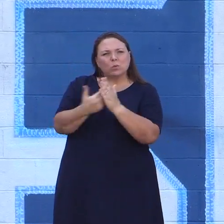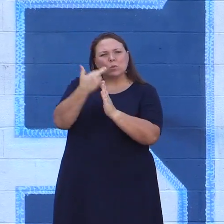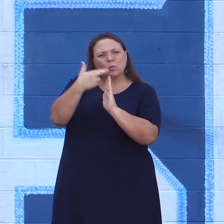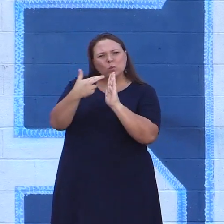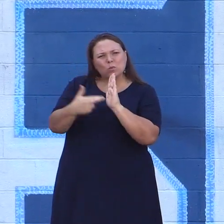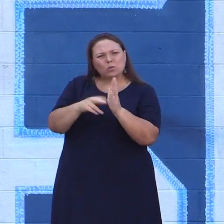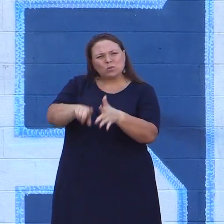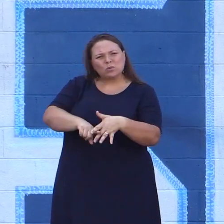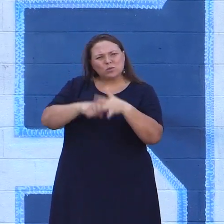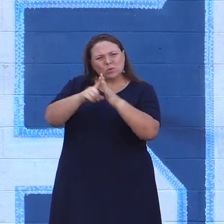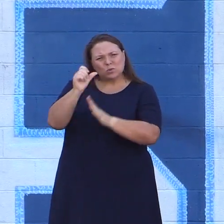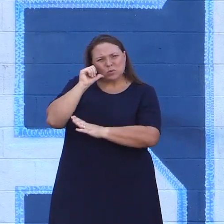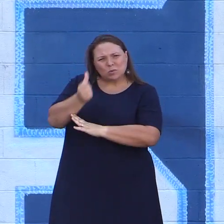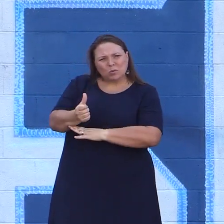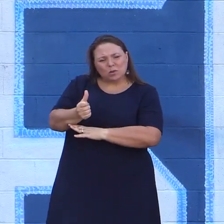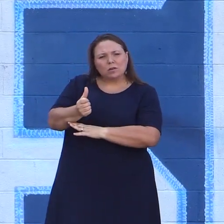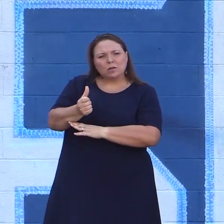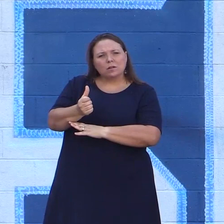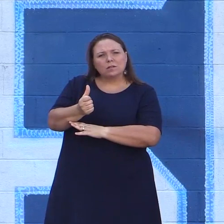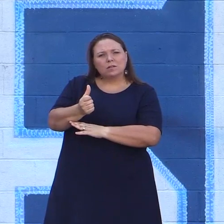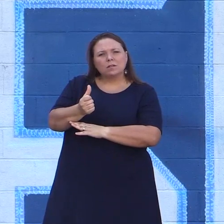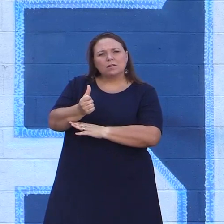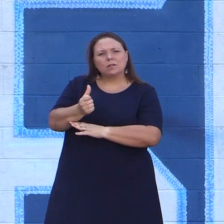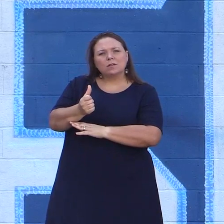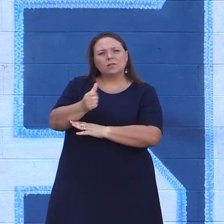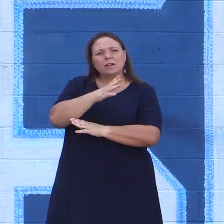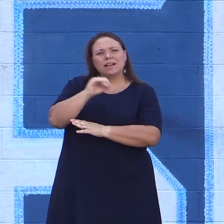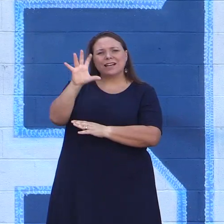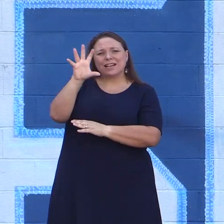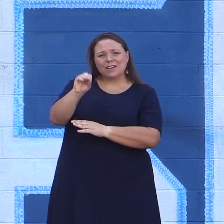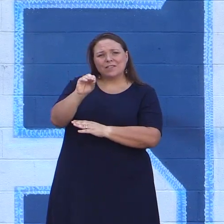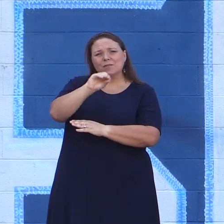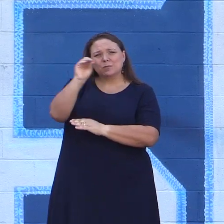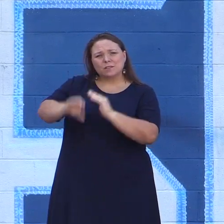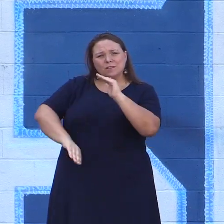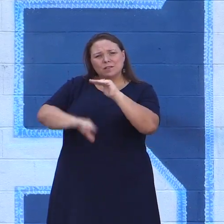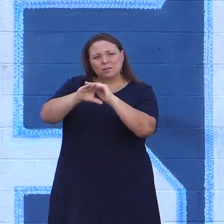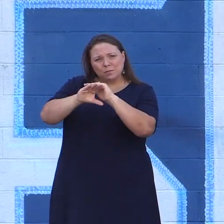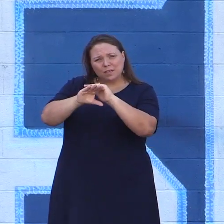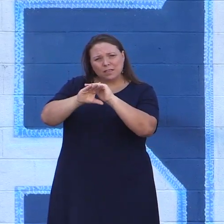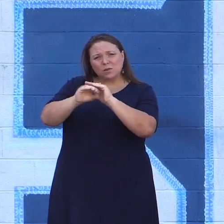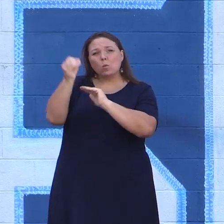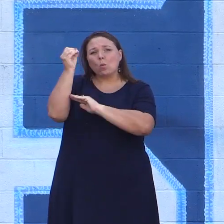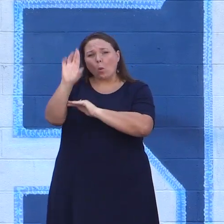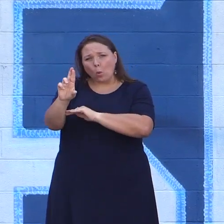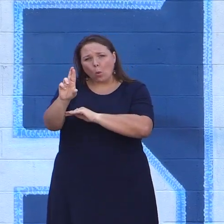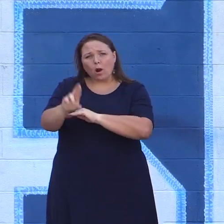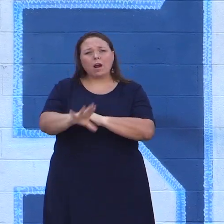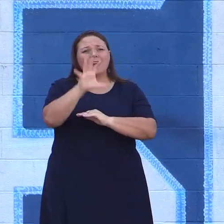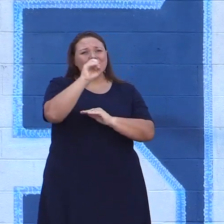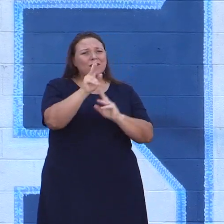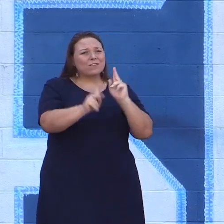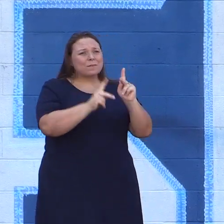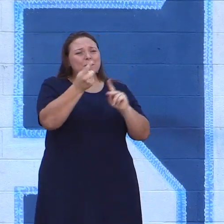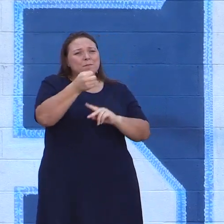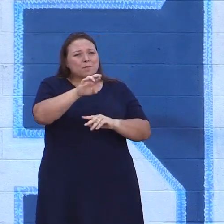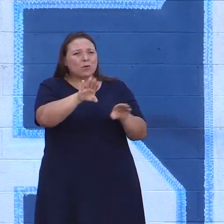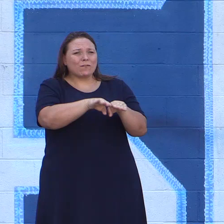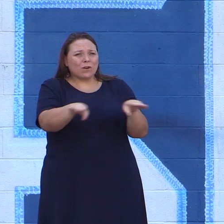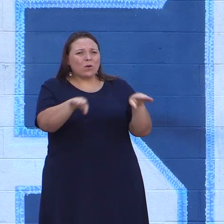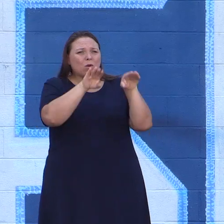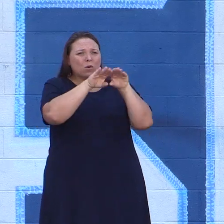take effect tomorrow and are 50% capacity or 50 people per